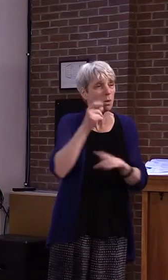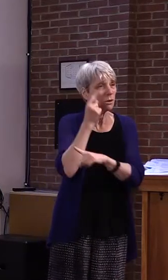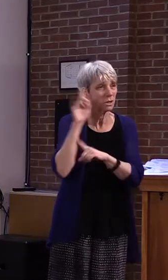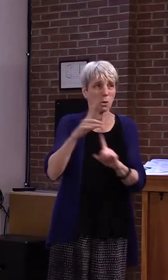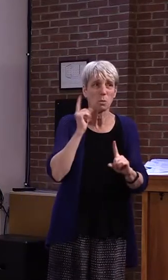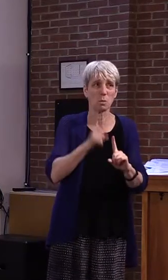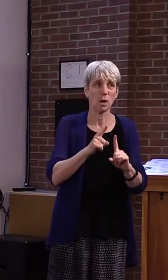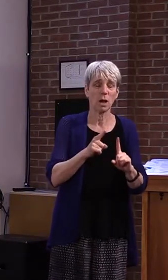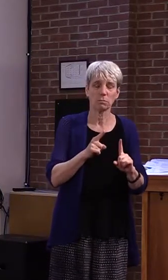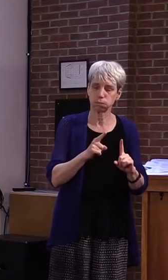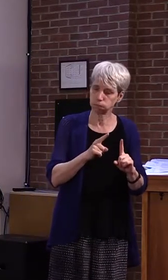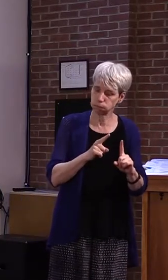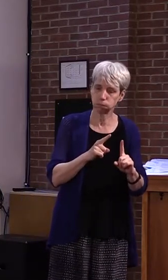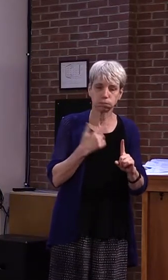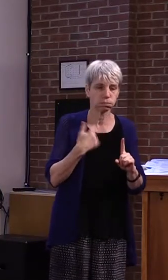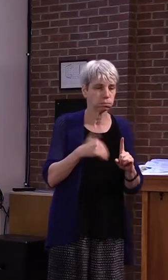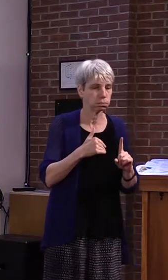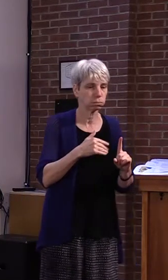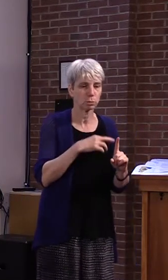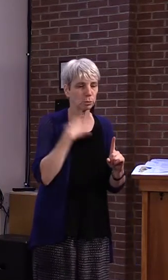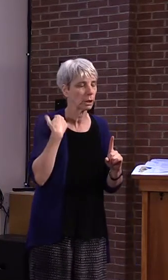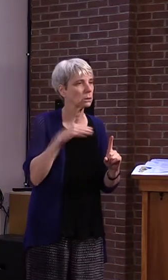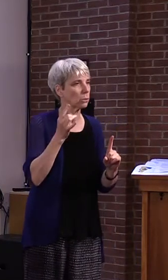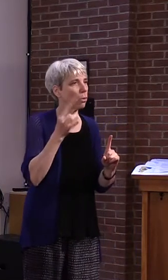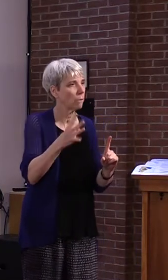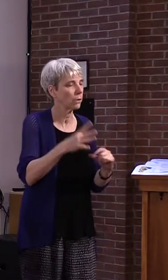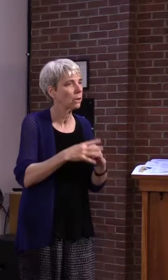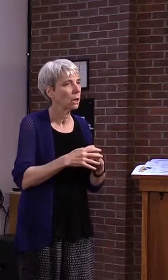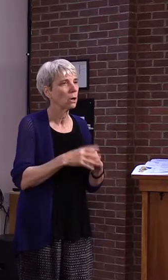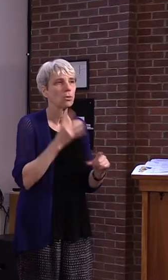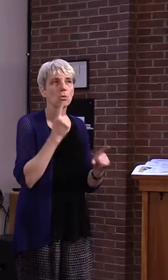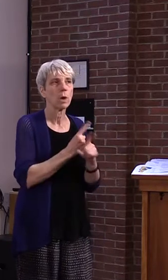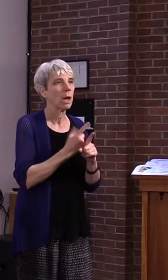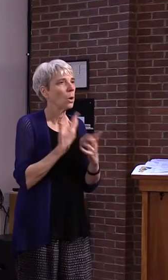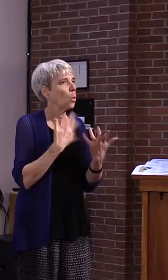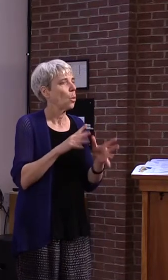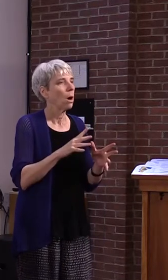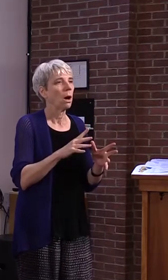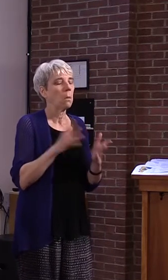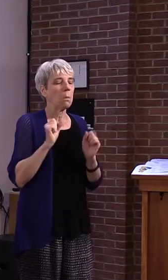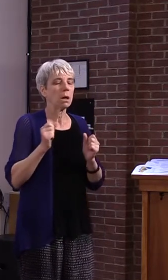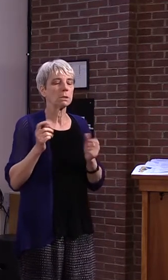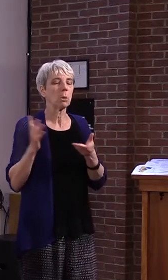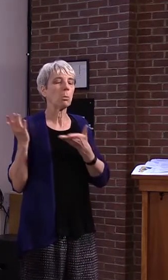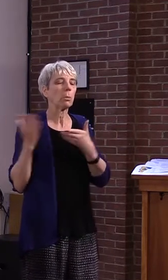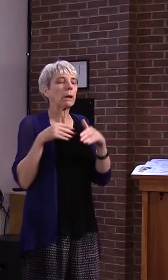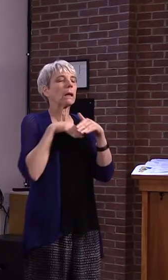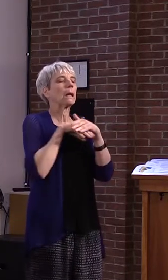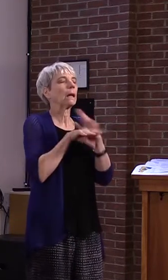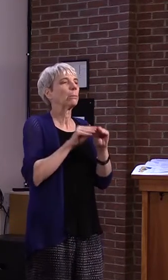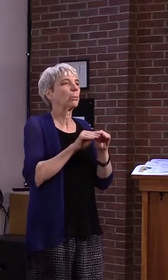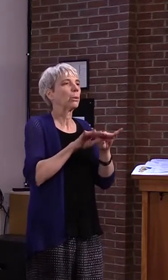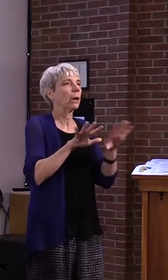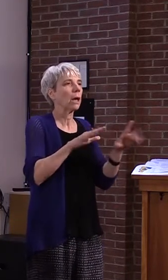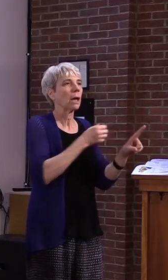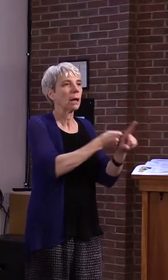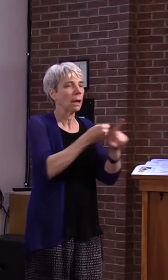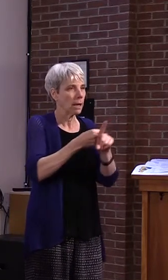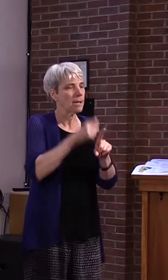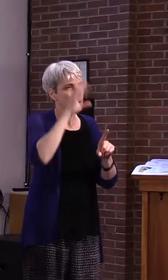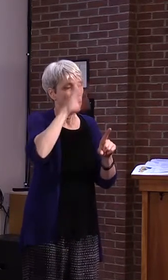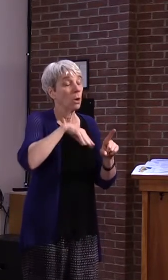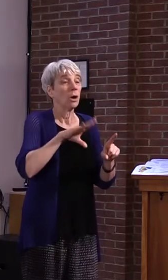as we look at the balances of health versus desire to reunite families what they're used to,